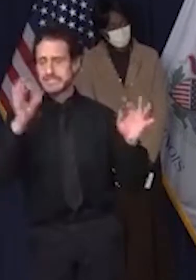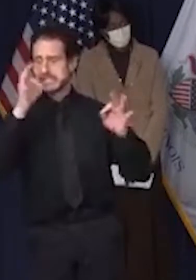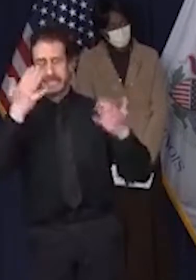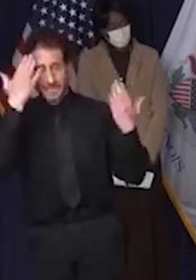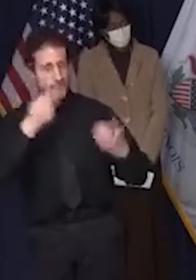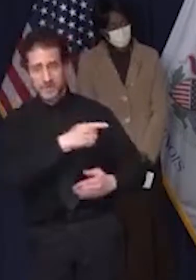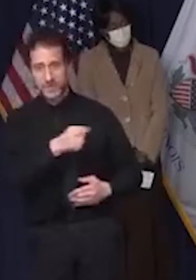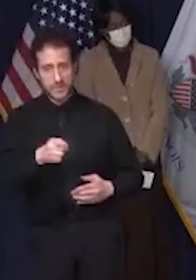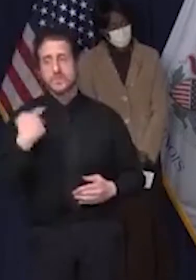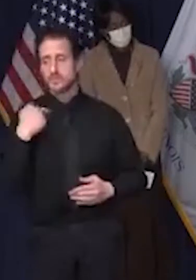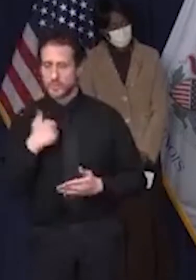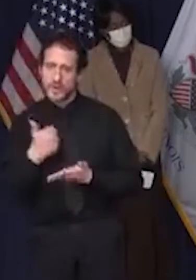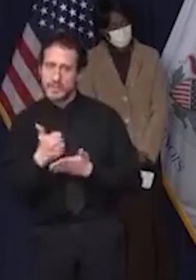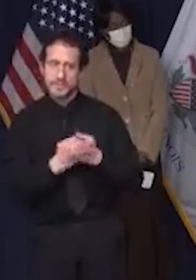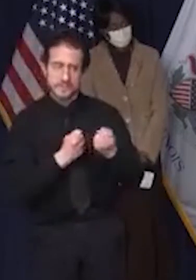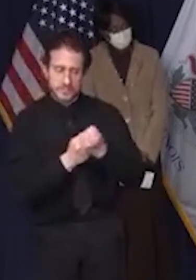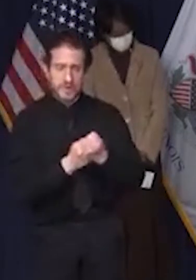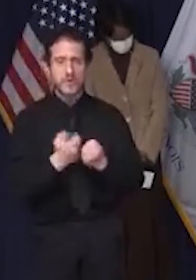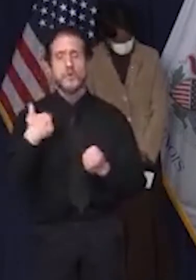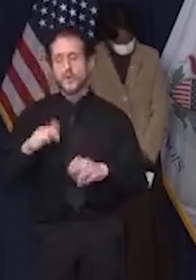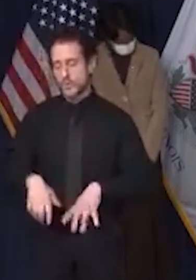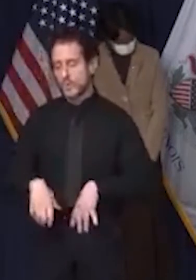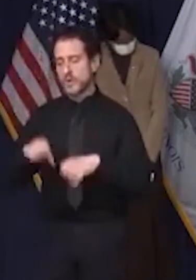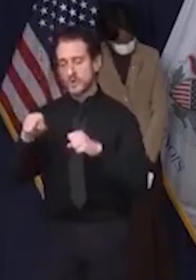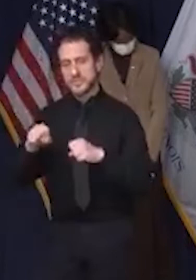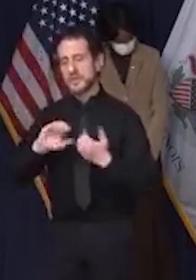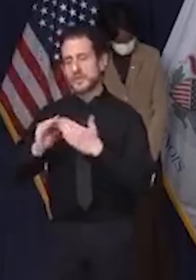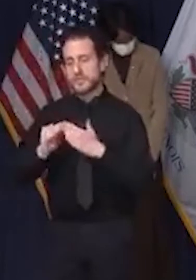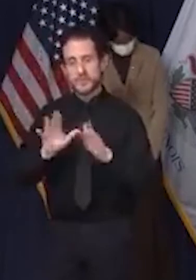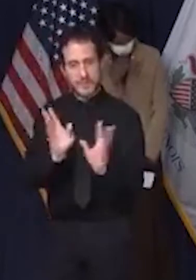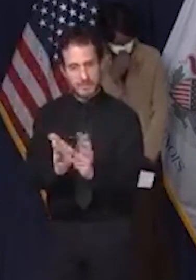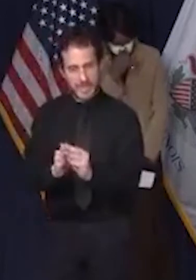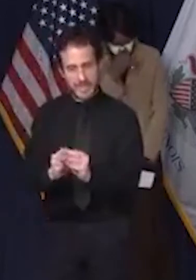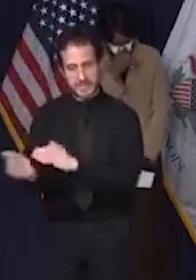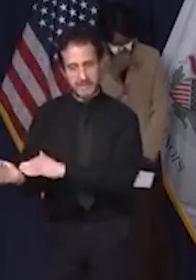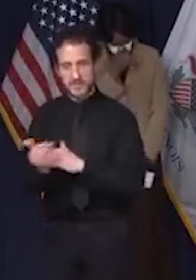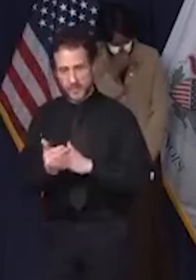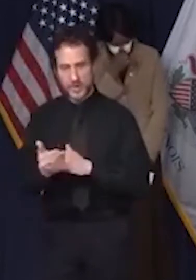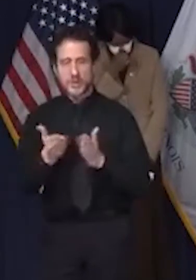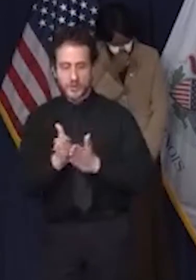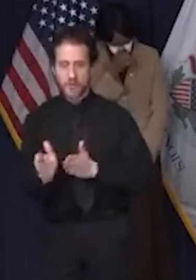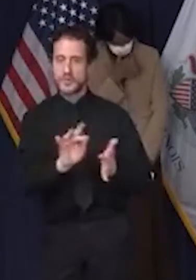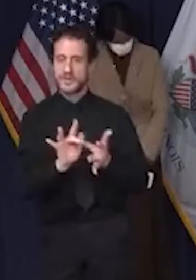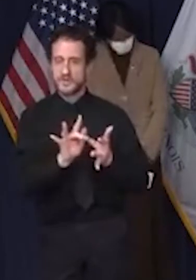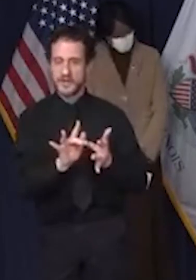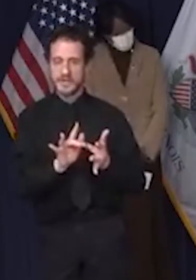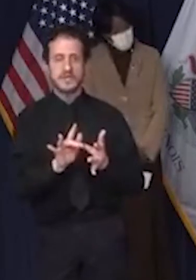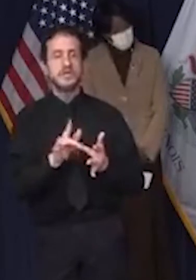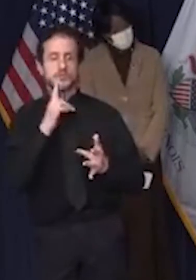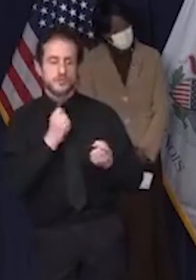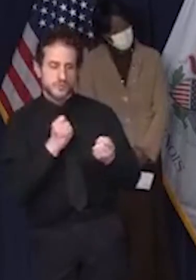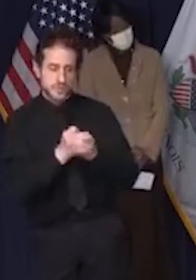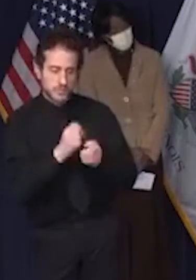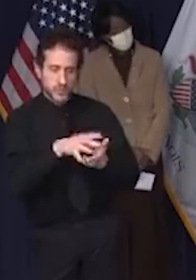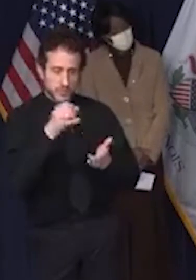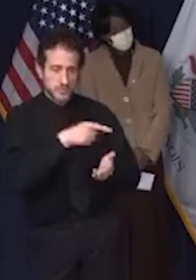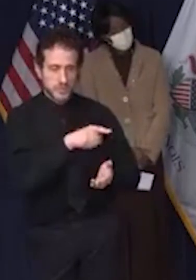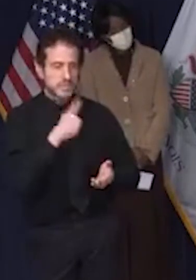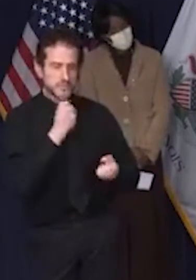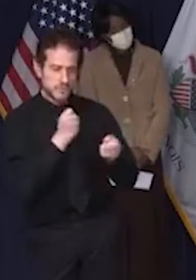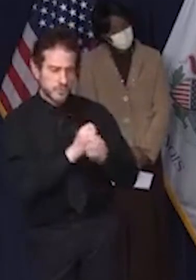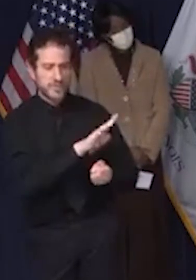are hosting virtual community circles each morning in order to allow their students support and social-emotional